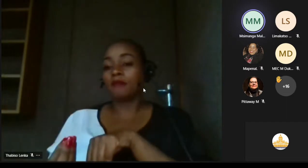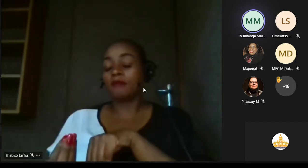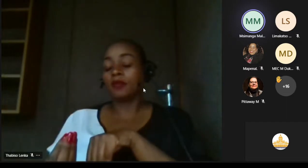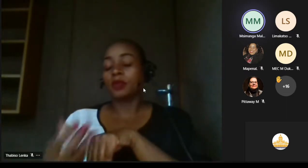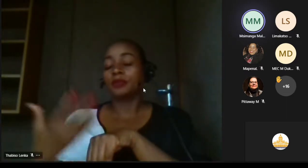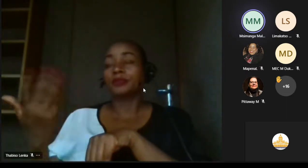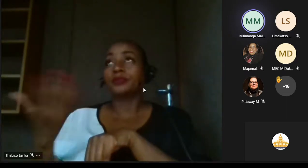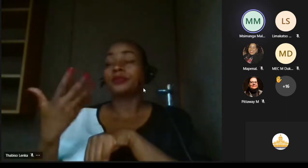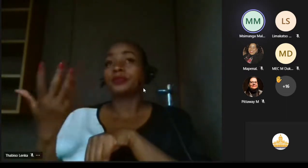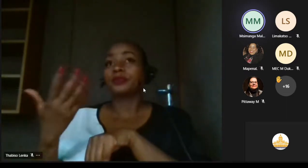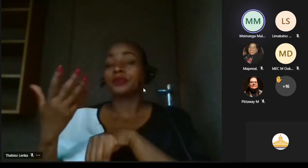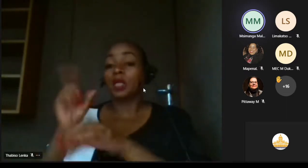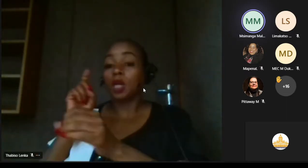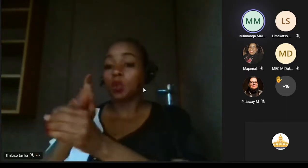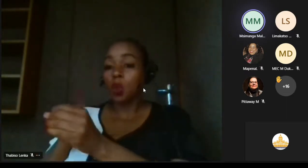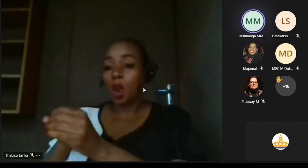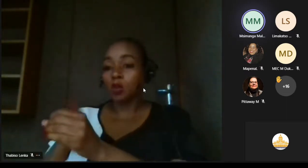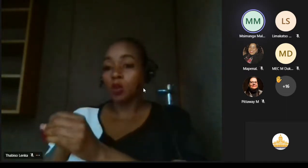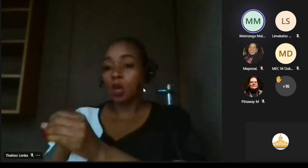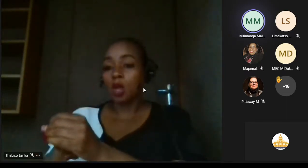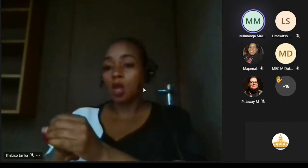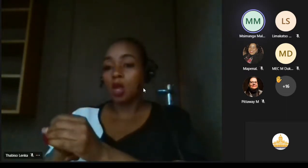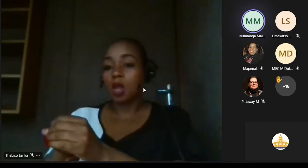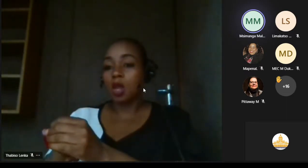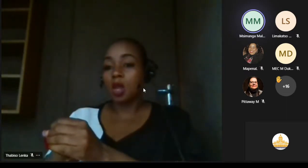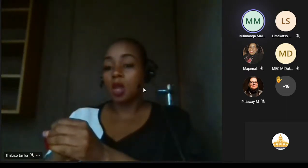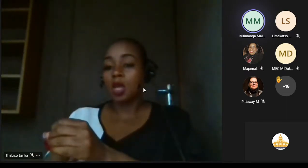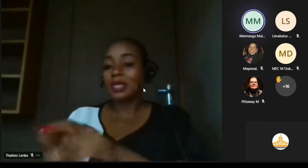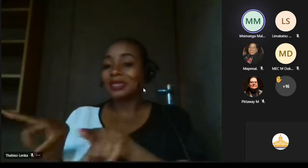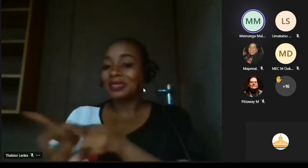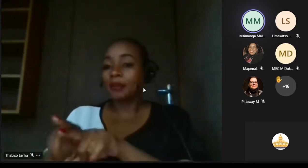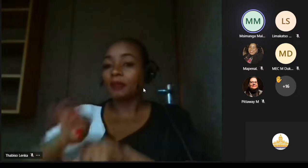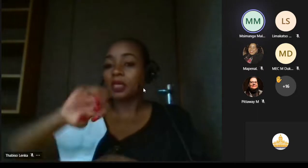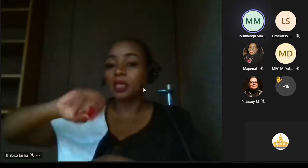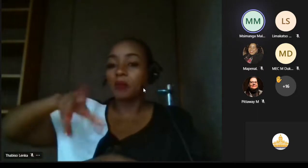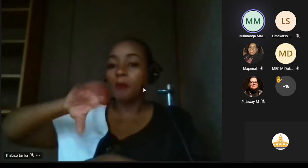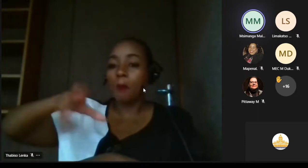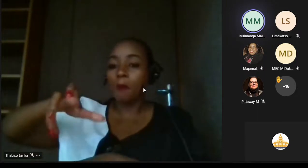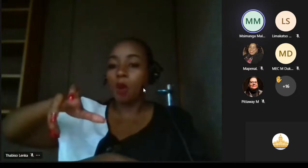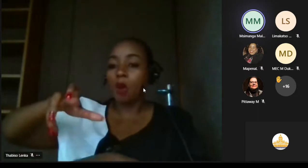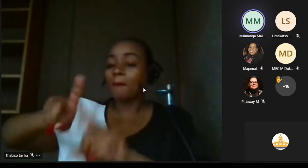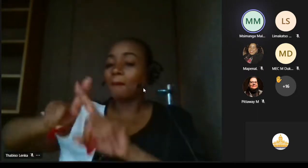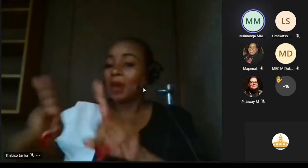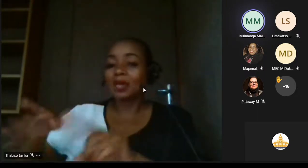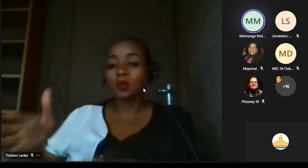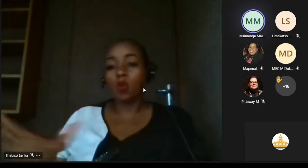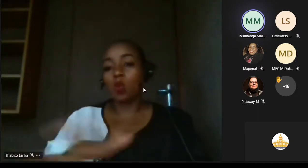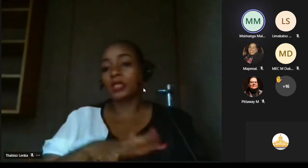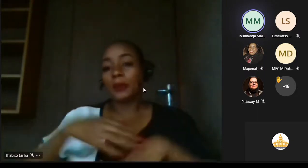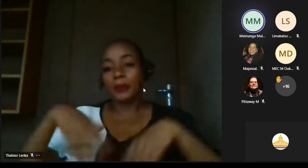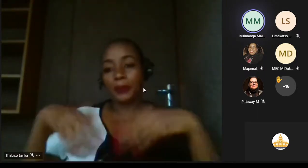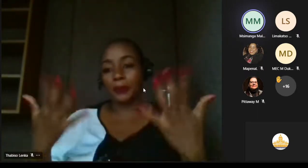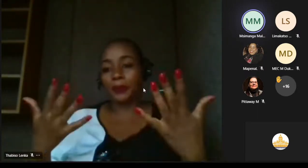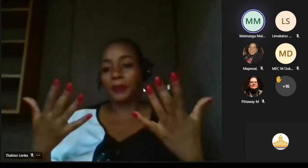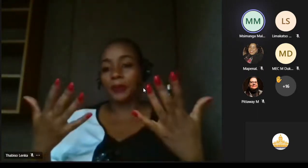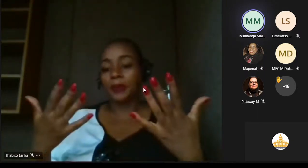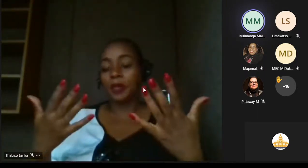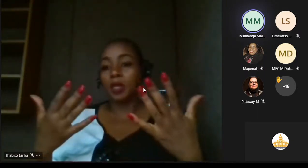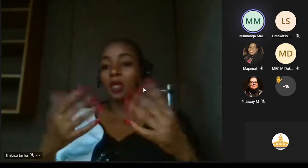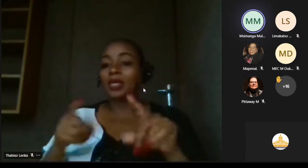ko qwaqwa me e leng gore le ka nnete dipompo le fane ka tsona mare metsi ga ayo ka gara dipompo re na le bothata